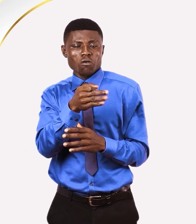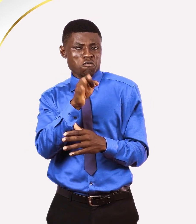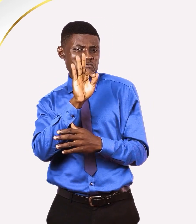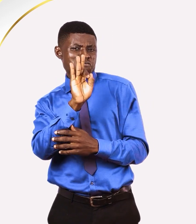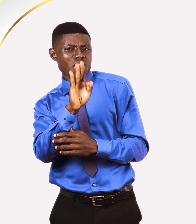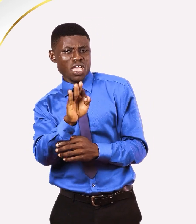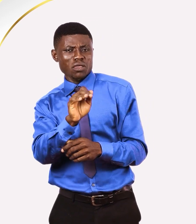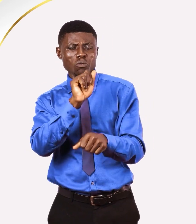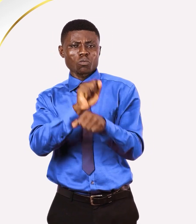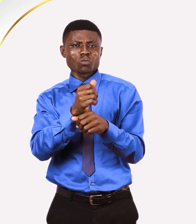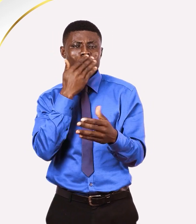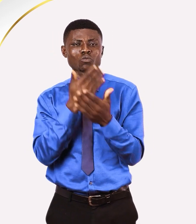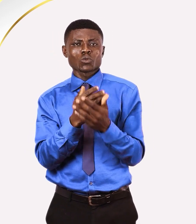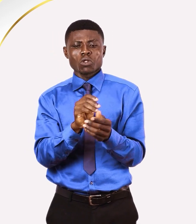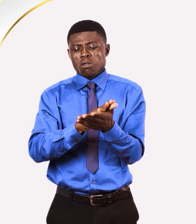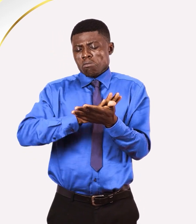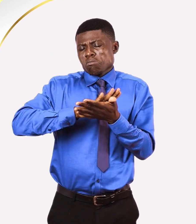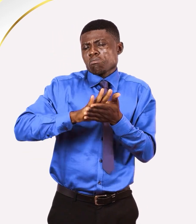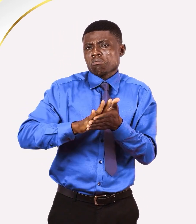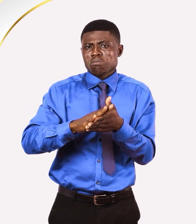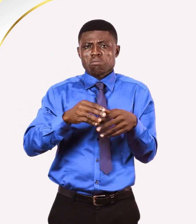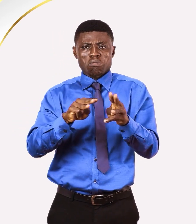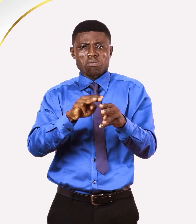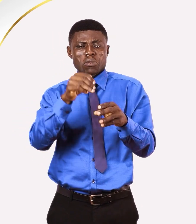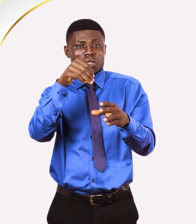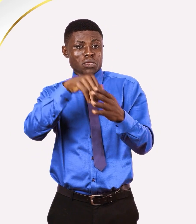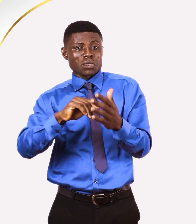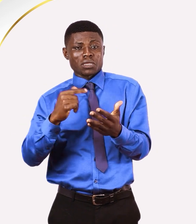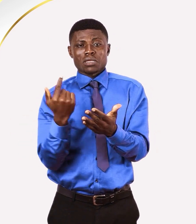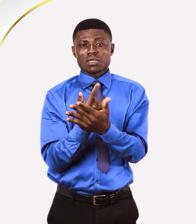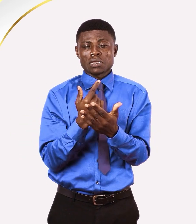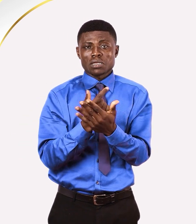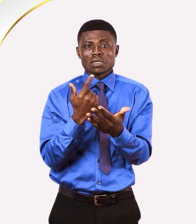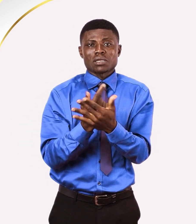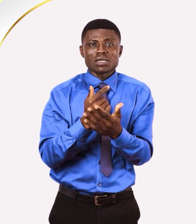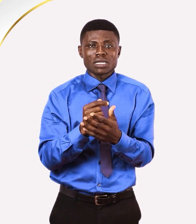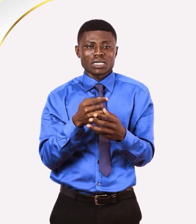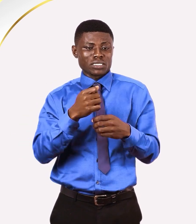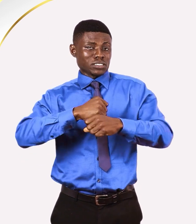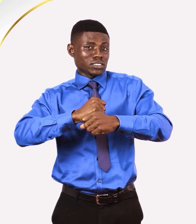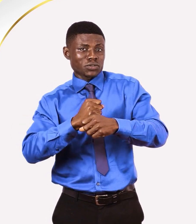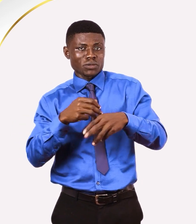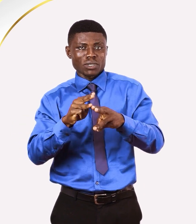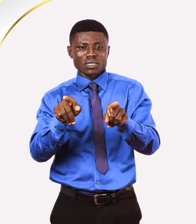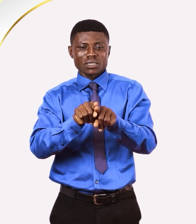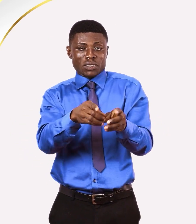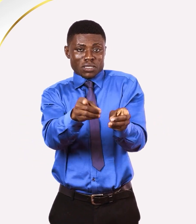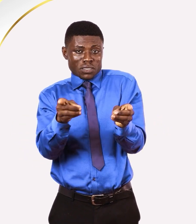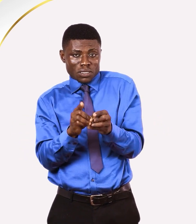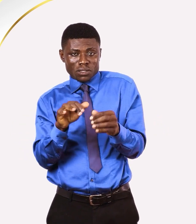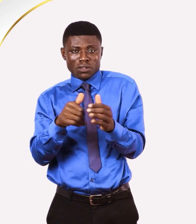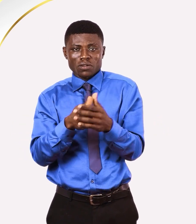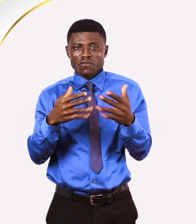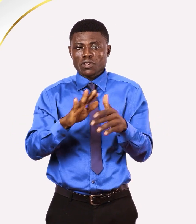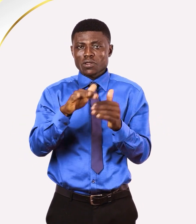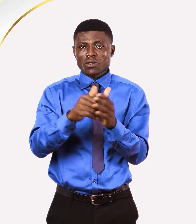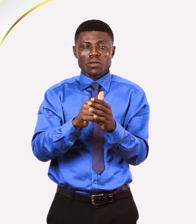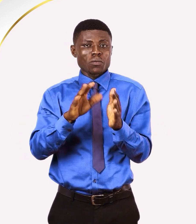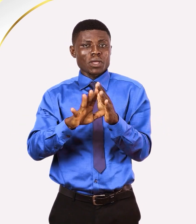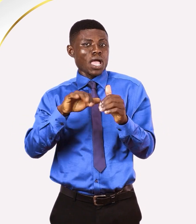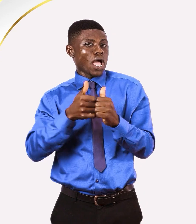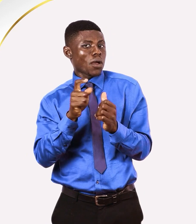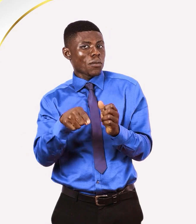fair, efficient, and transparent trading on Ghana's securities markets. The department accomplishes this